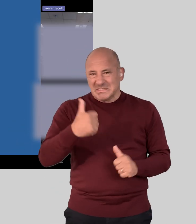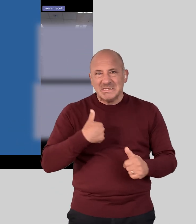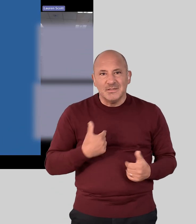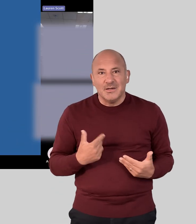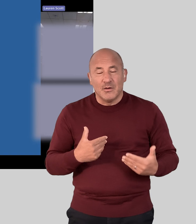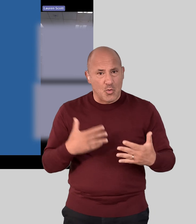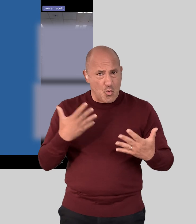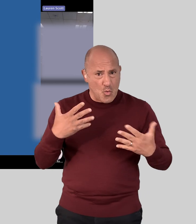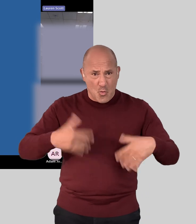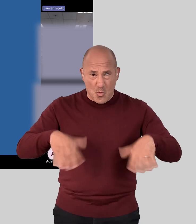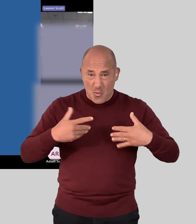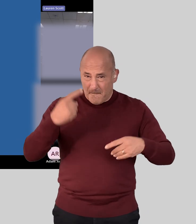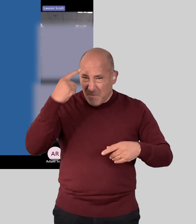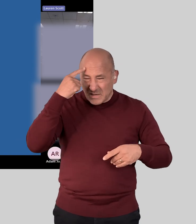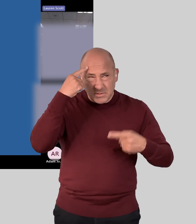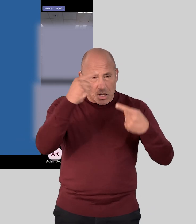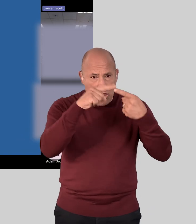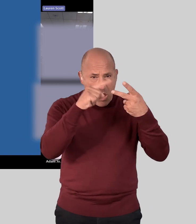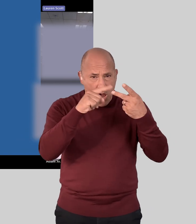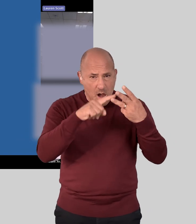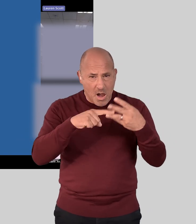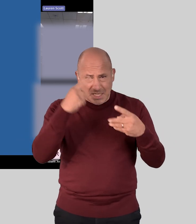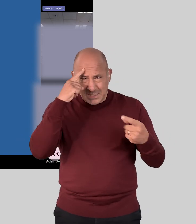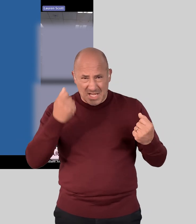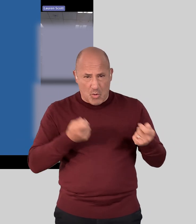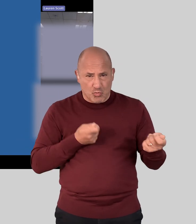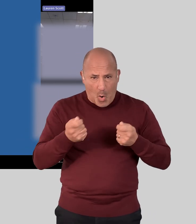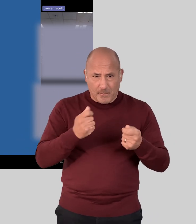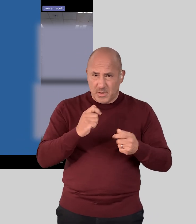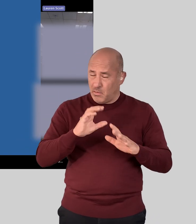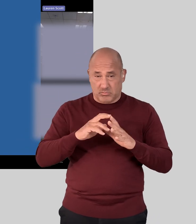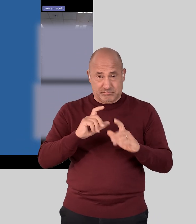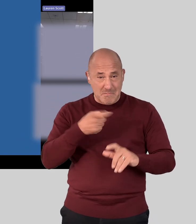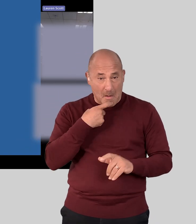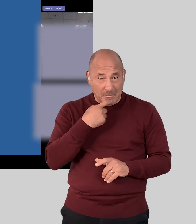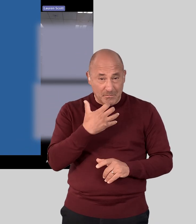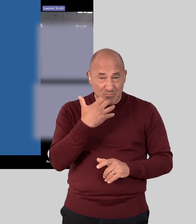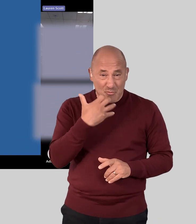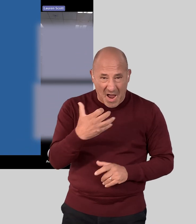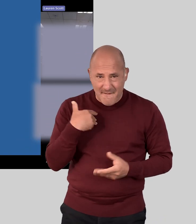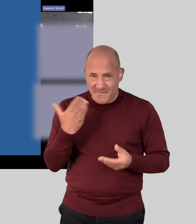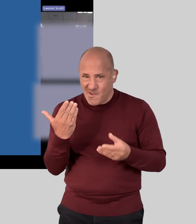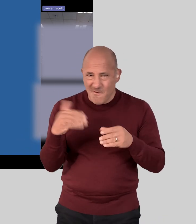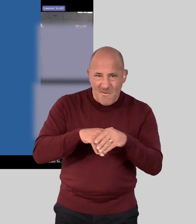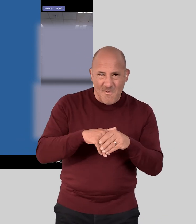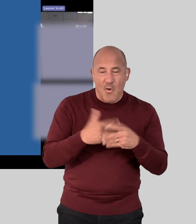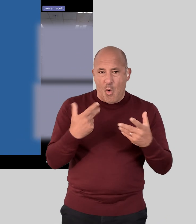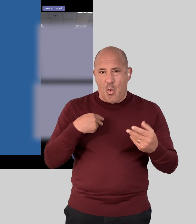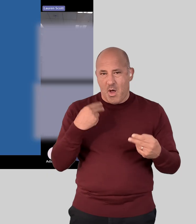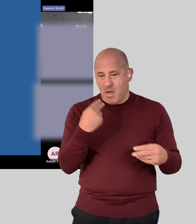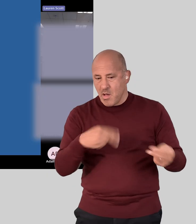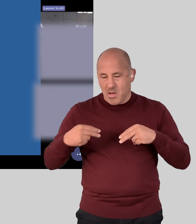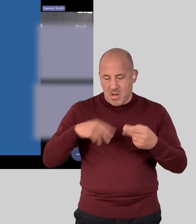so many mental components and resilience and courage that comes